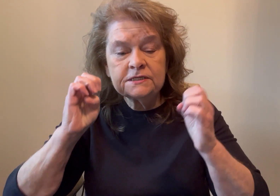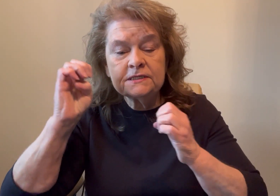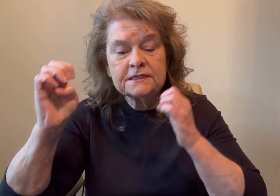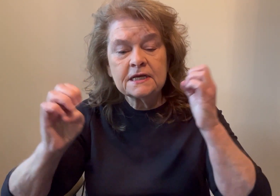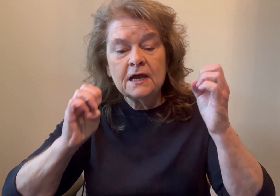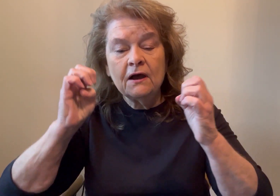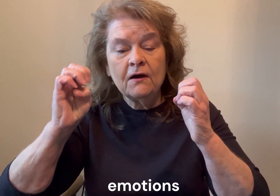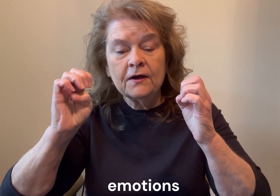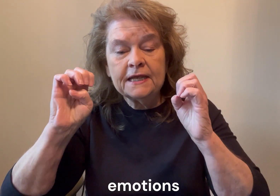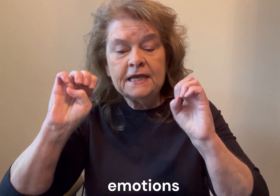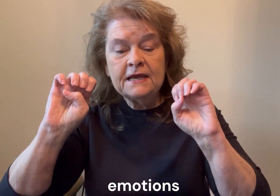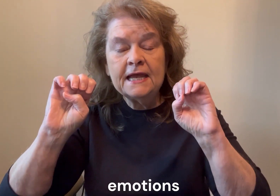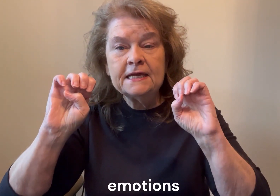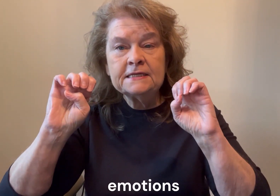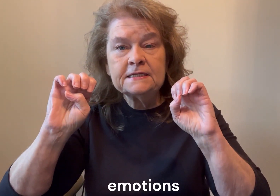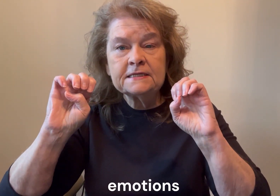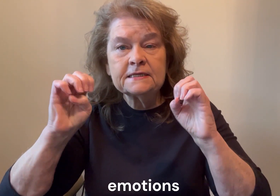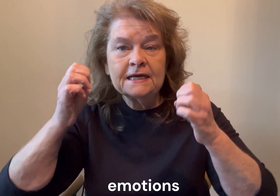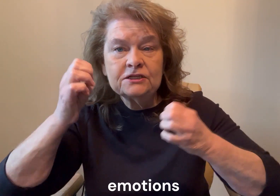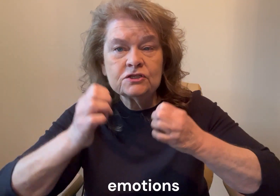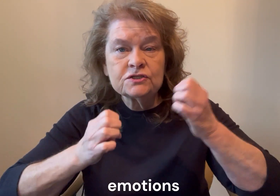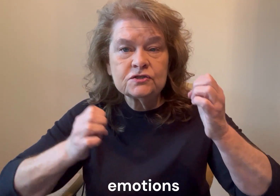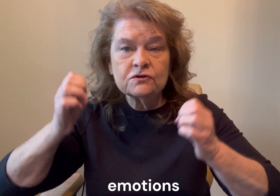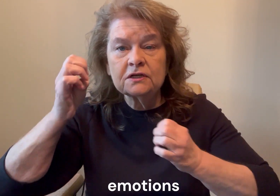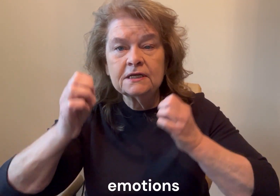Emotions are E hands and just circling.